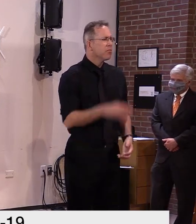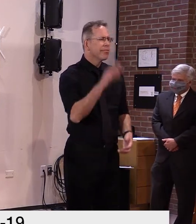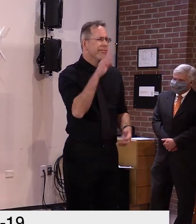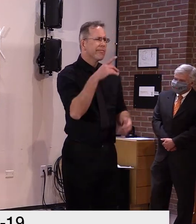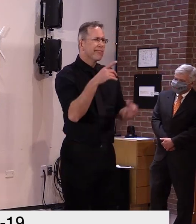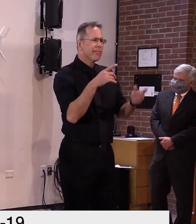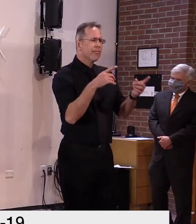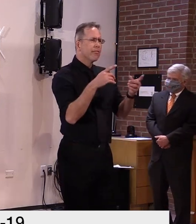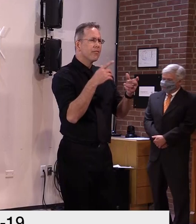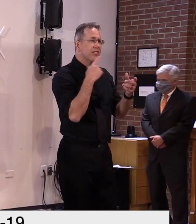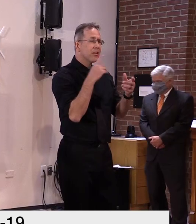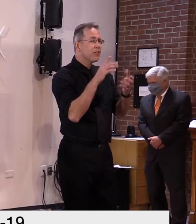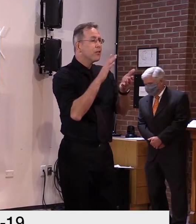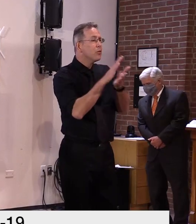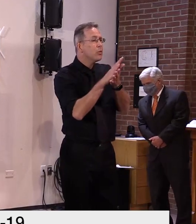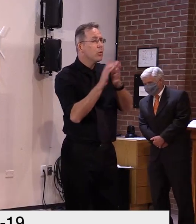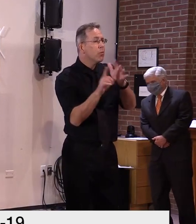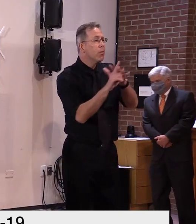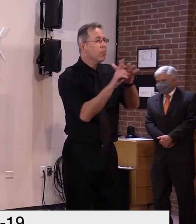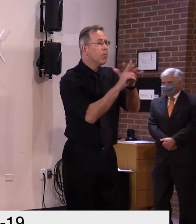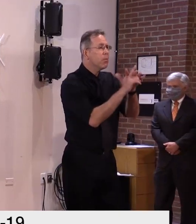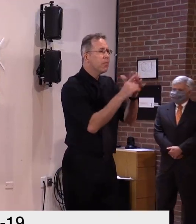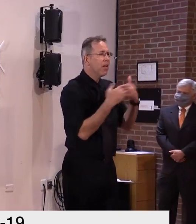Dr. Levine.